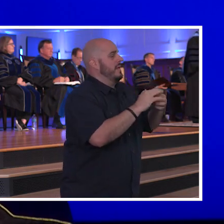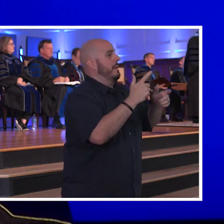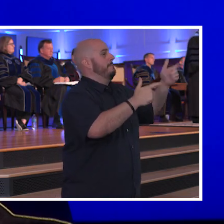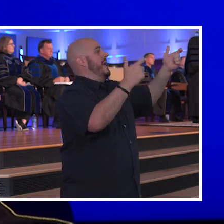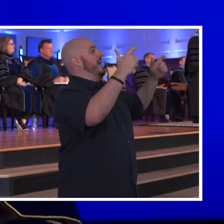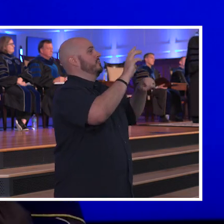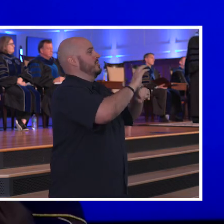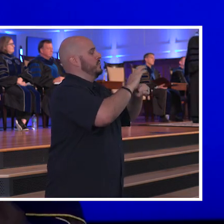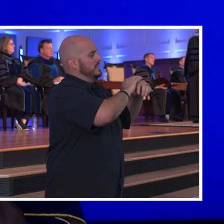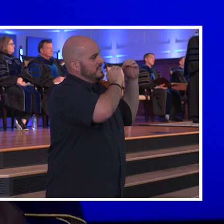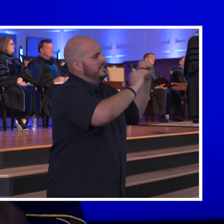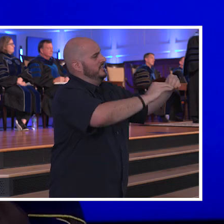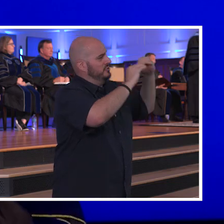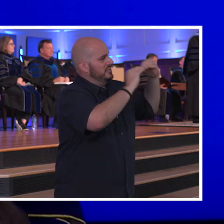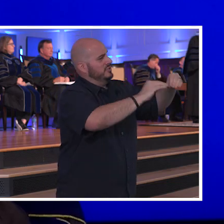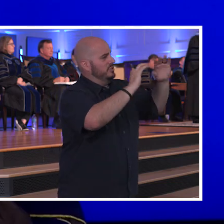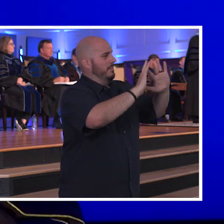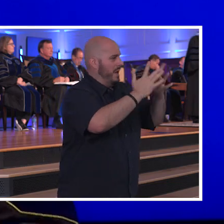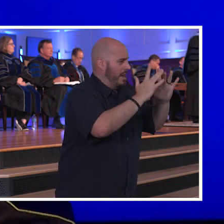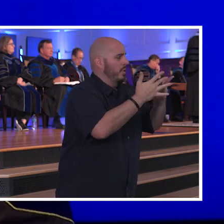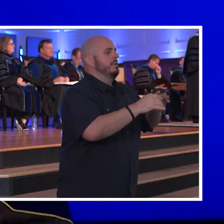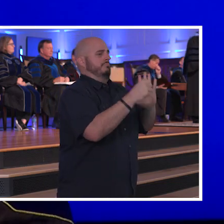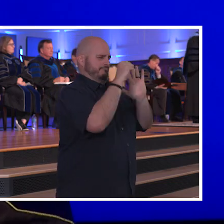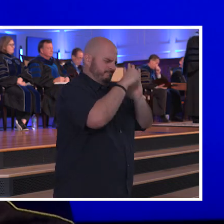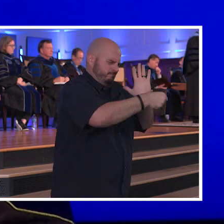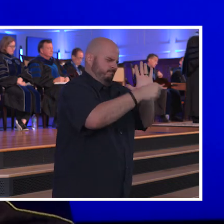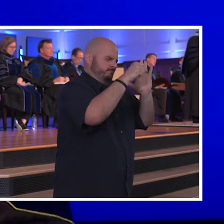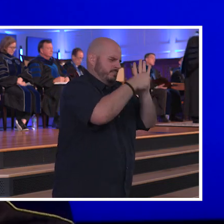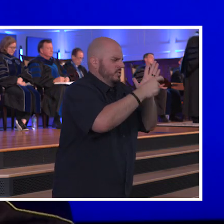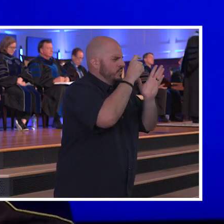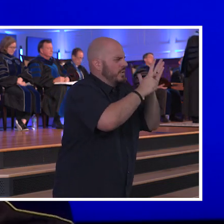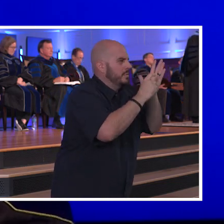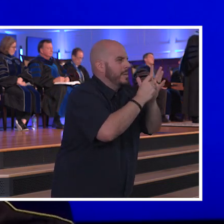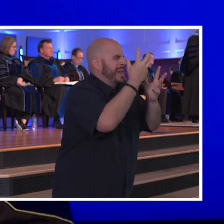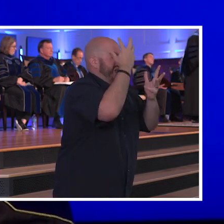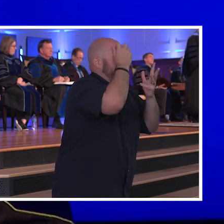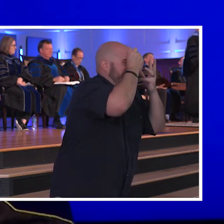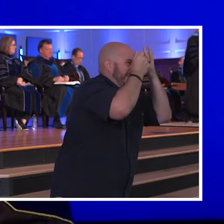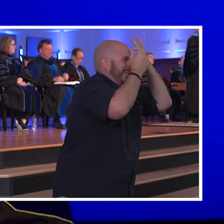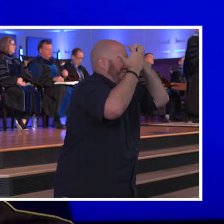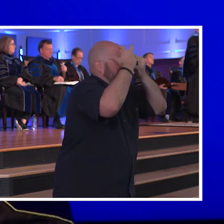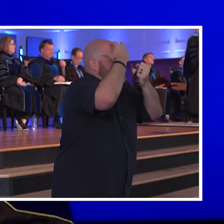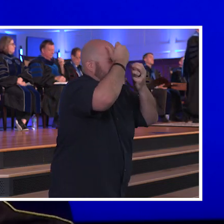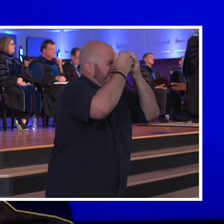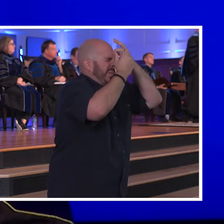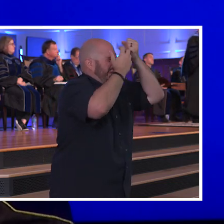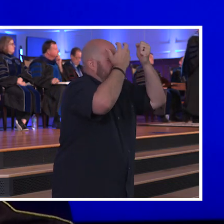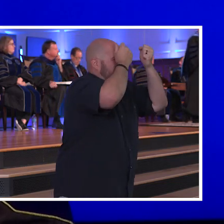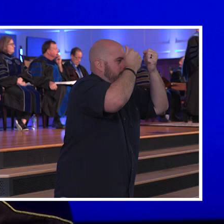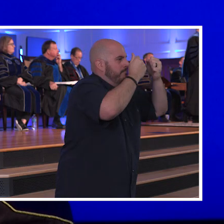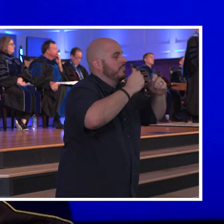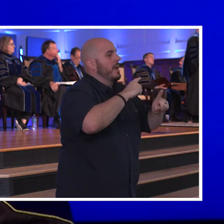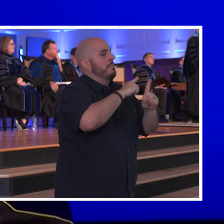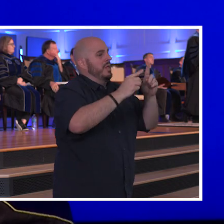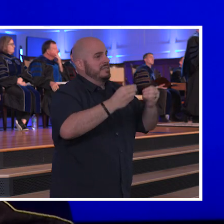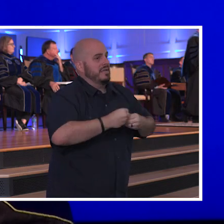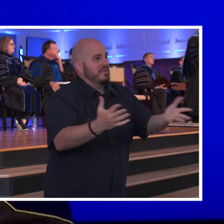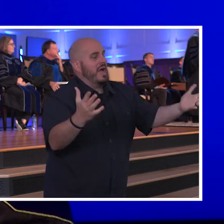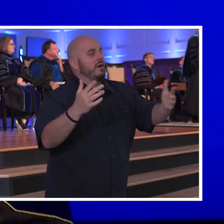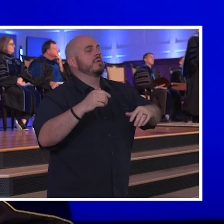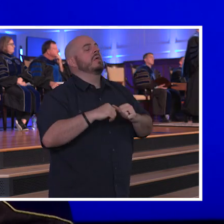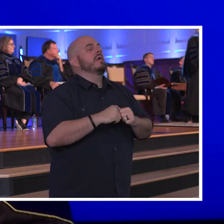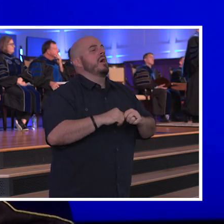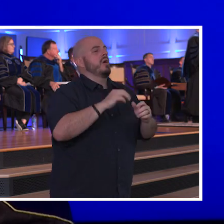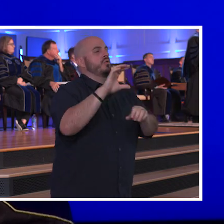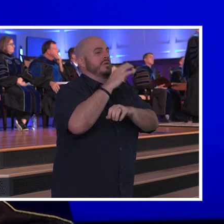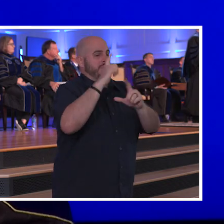Bible, again, emphasizing scripture memorization, and actually giving out Christmas cards as gifts for those